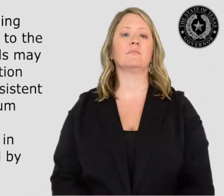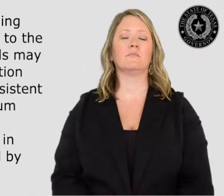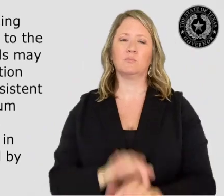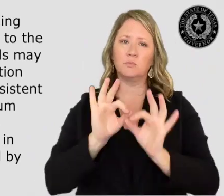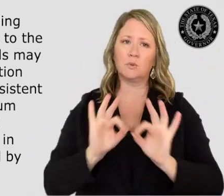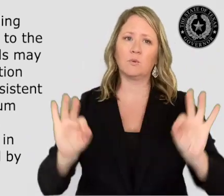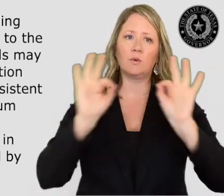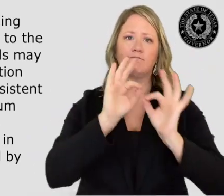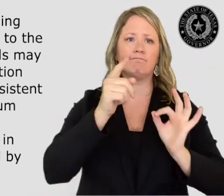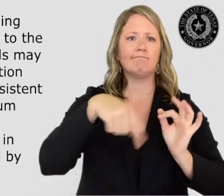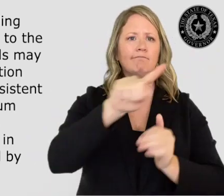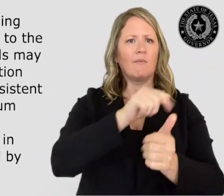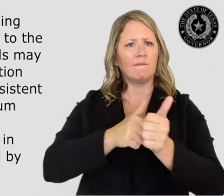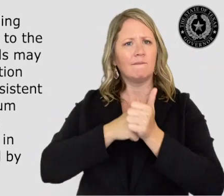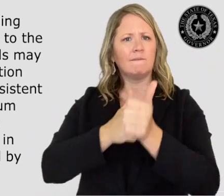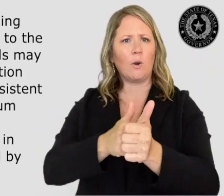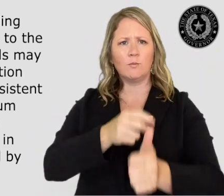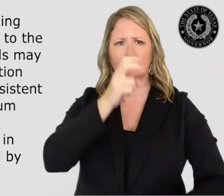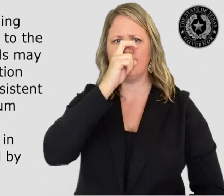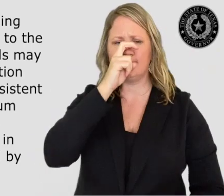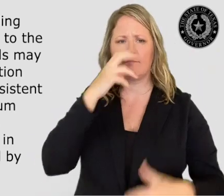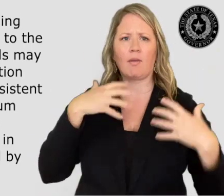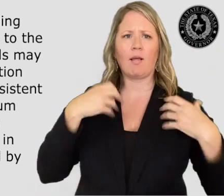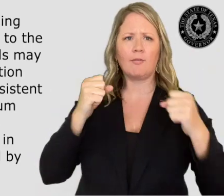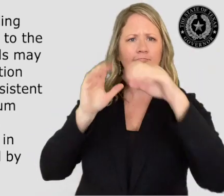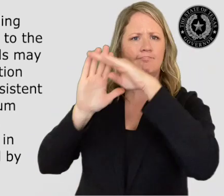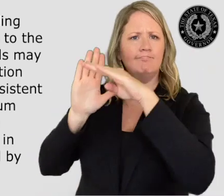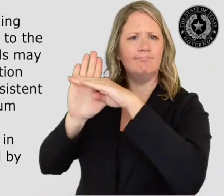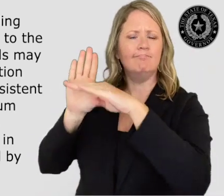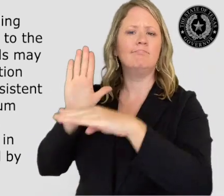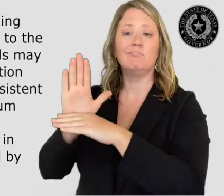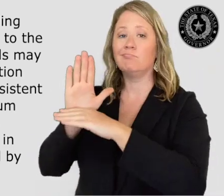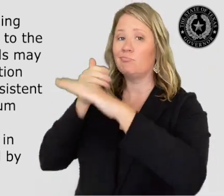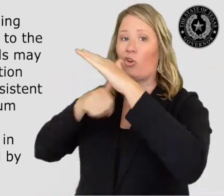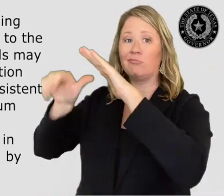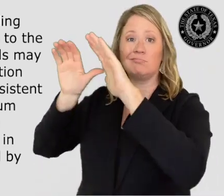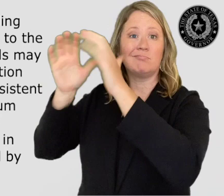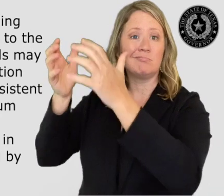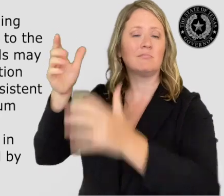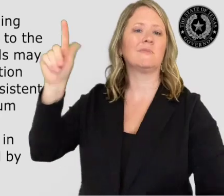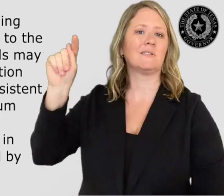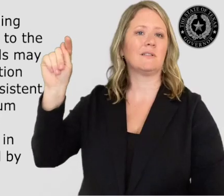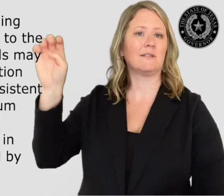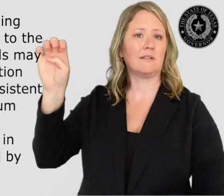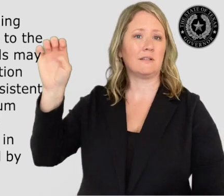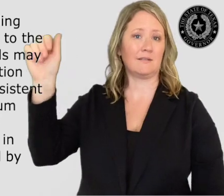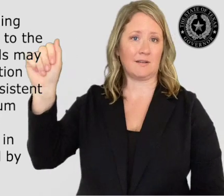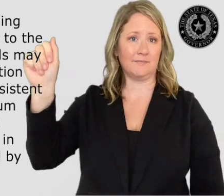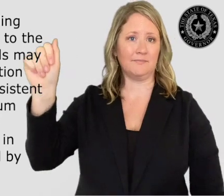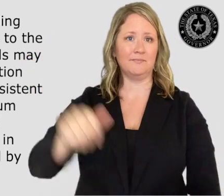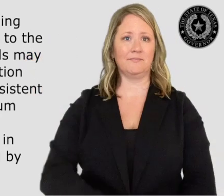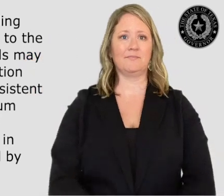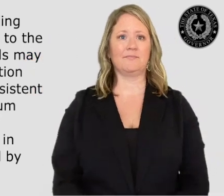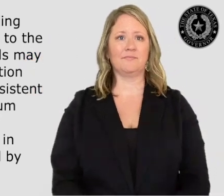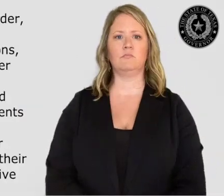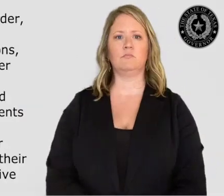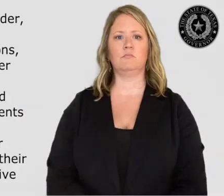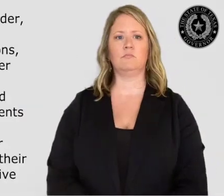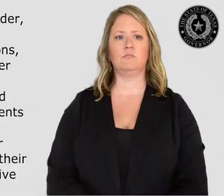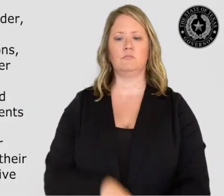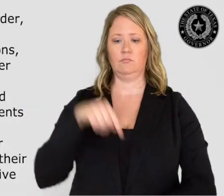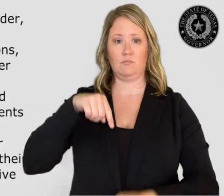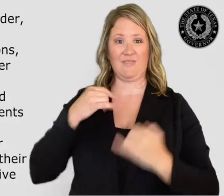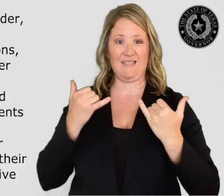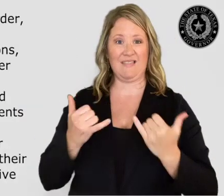conduct graduation ceremonies consistent with the minimum standard health protocols found in guidance issued by the TEA.